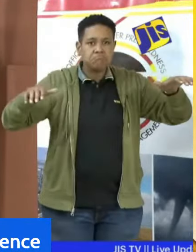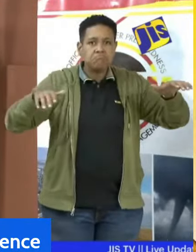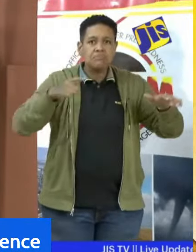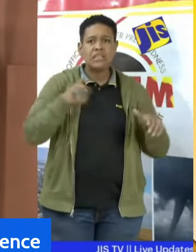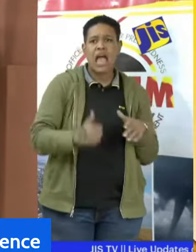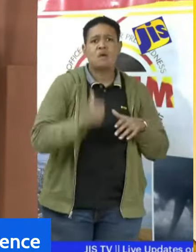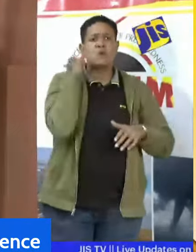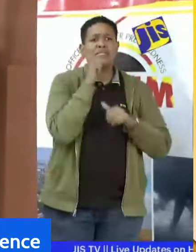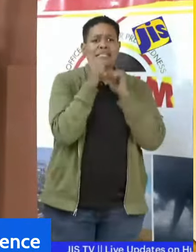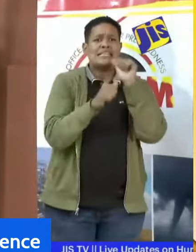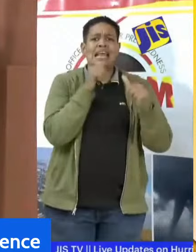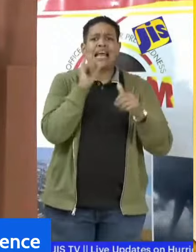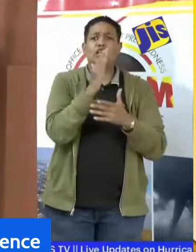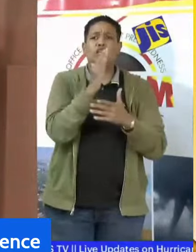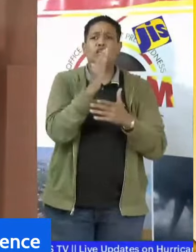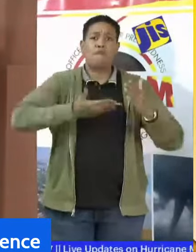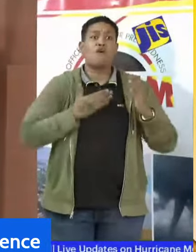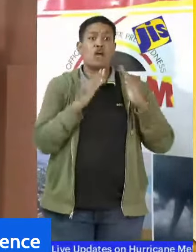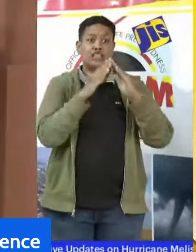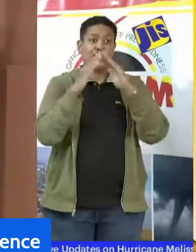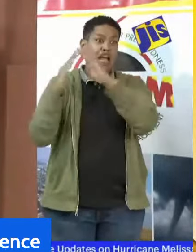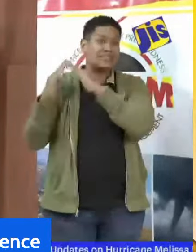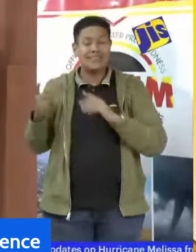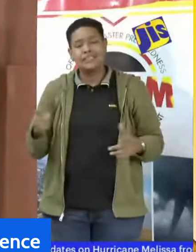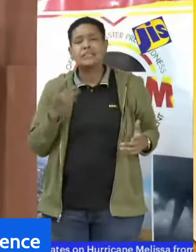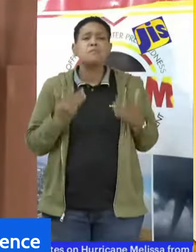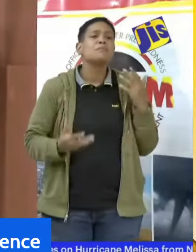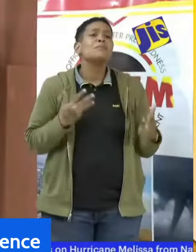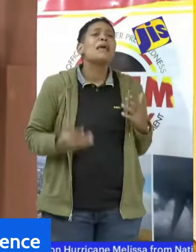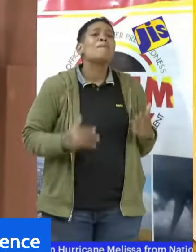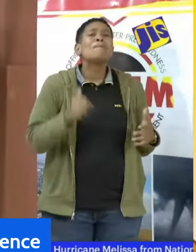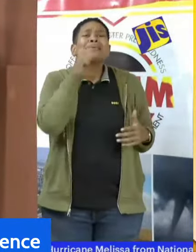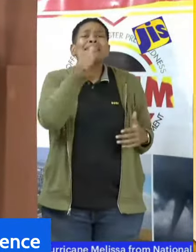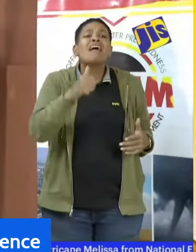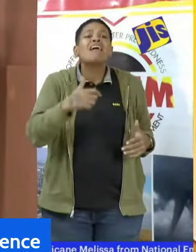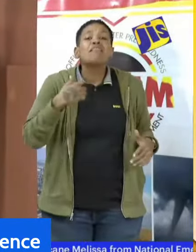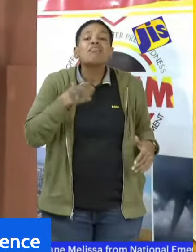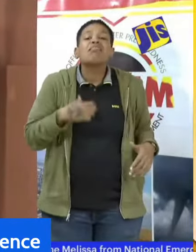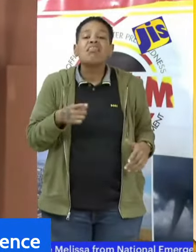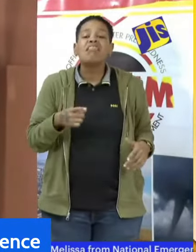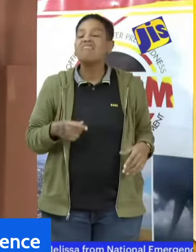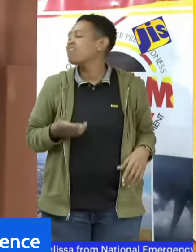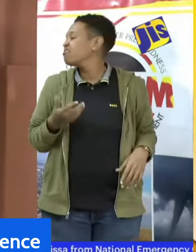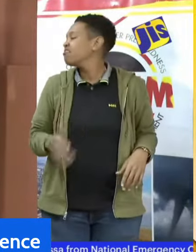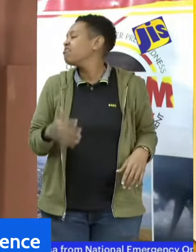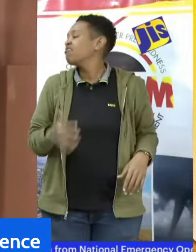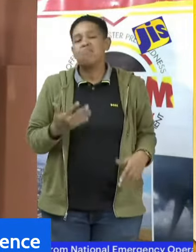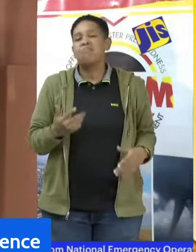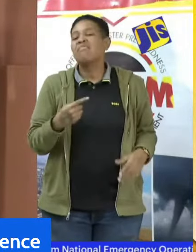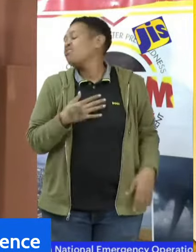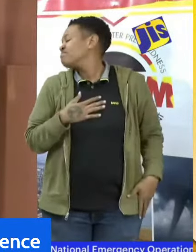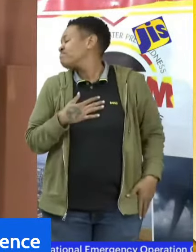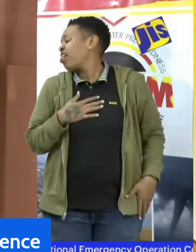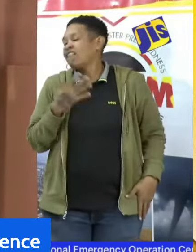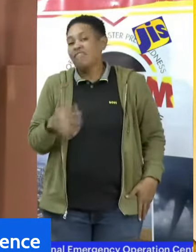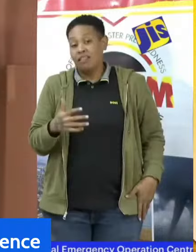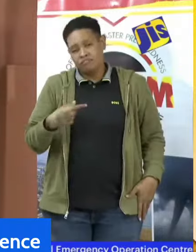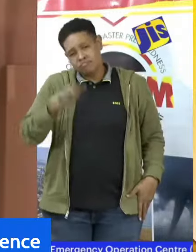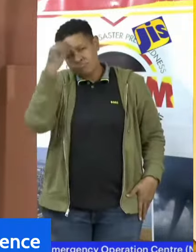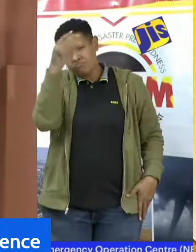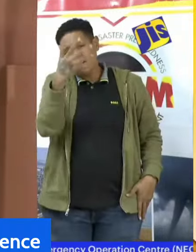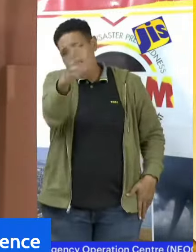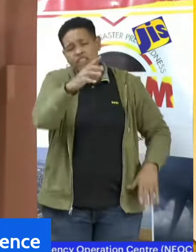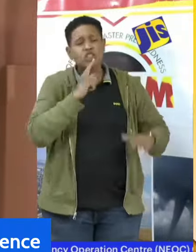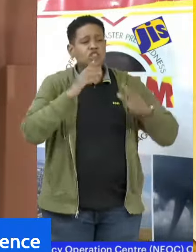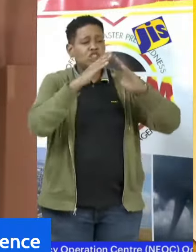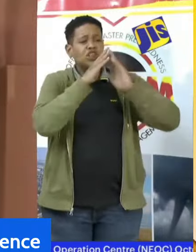will not deny that some of our shelters might not meet the expectations of Jamaicans. I've said it before, the